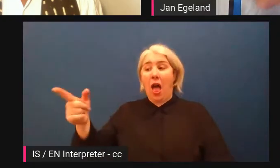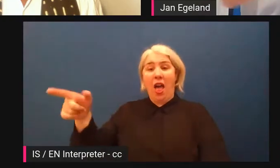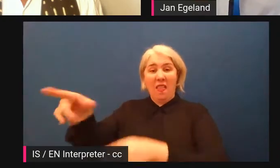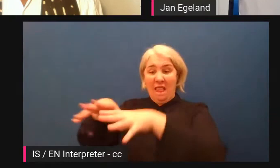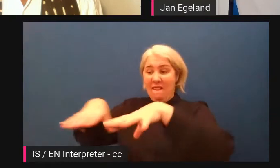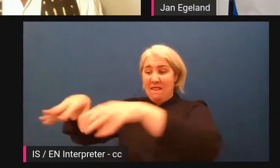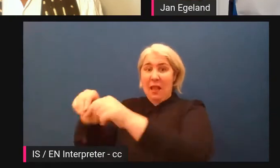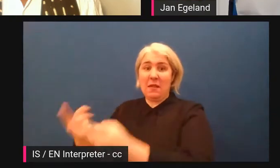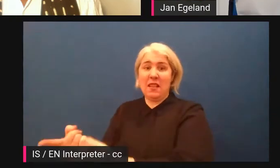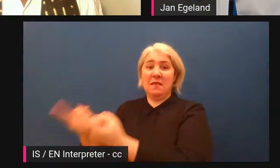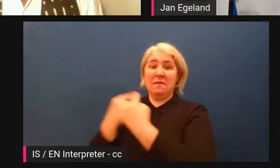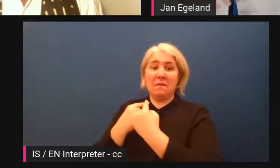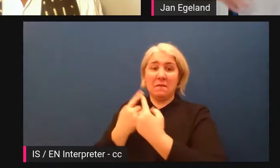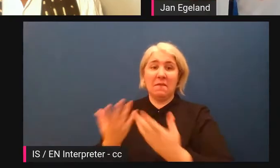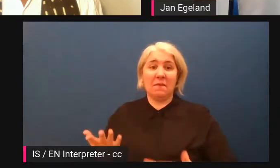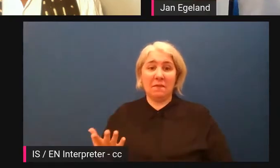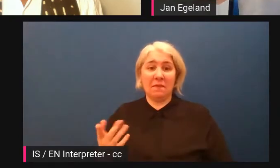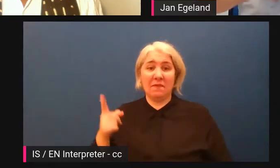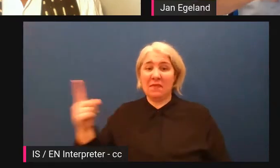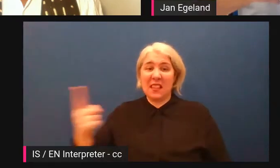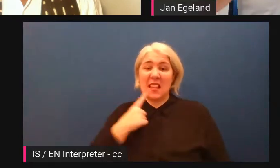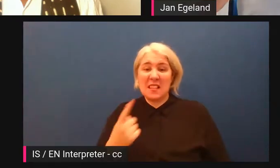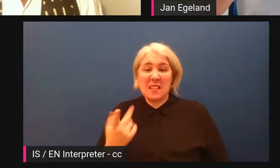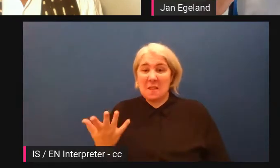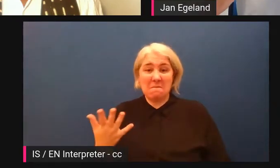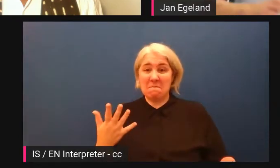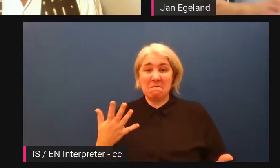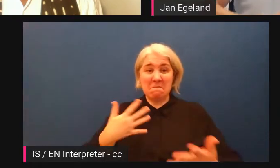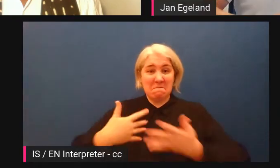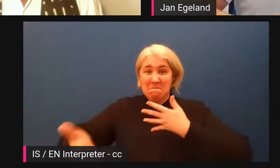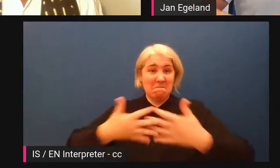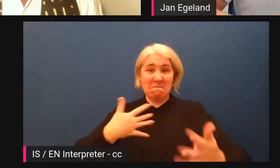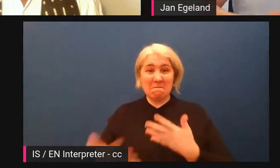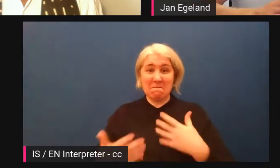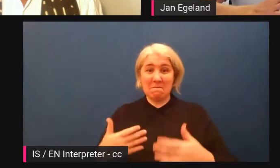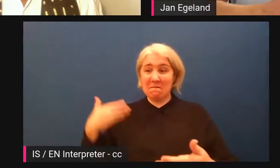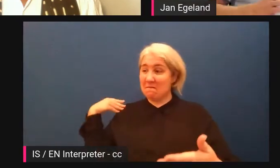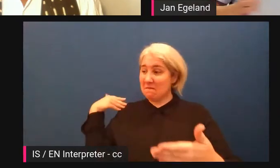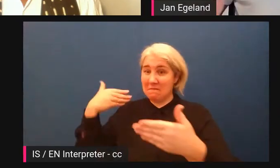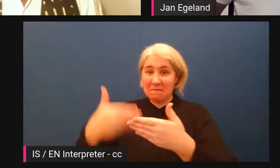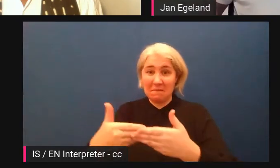our boys or our girls, and we never had one single day of work